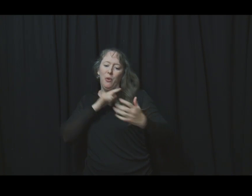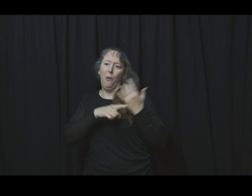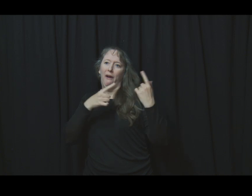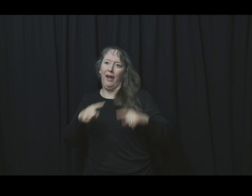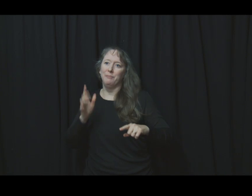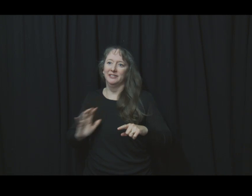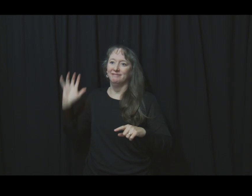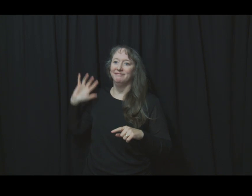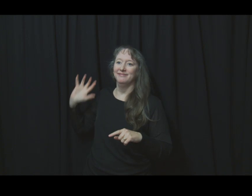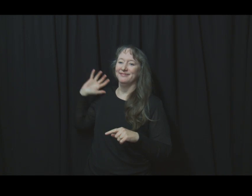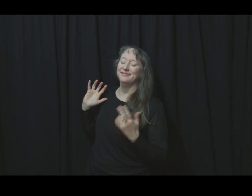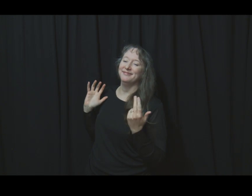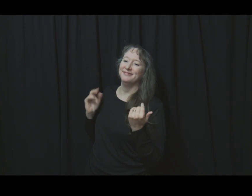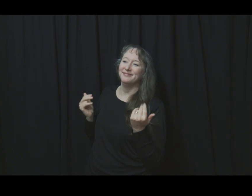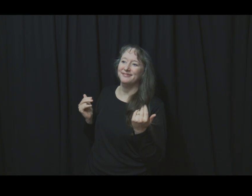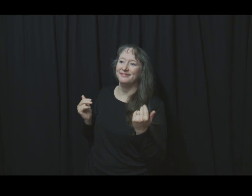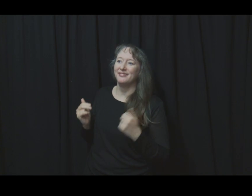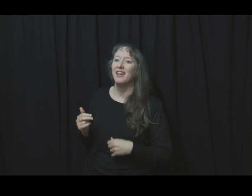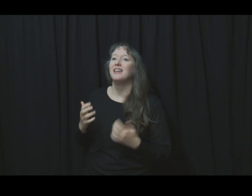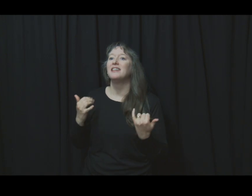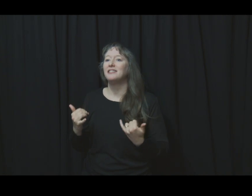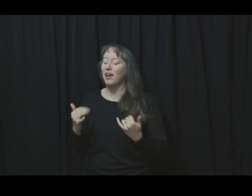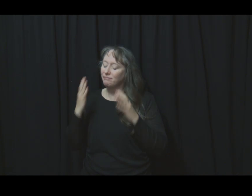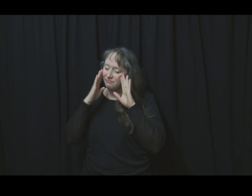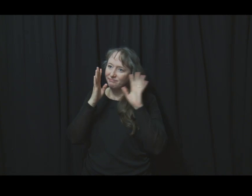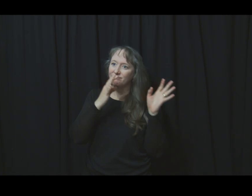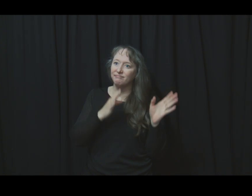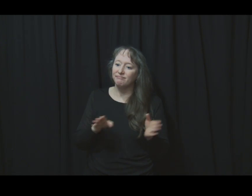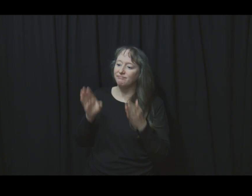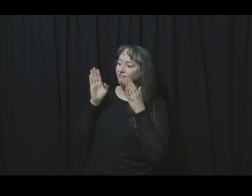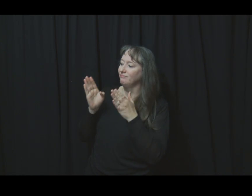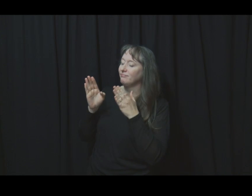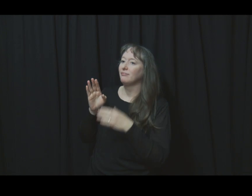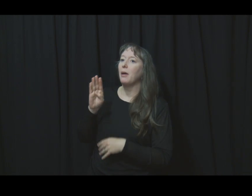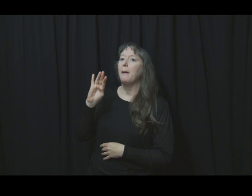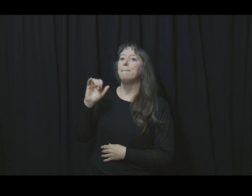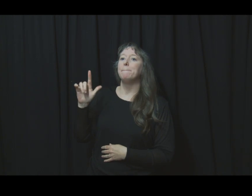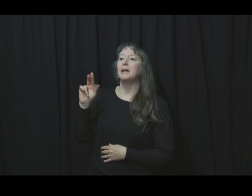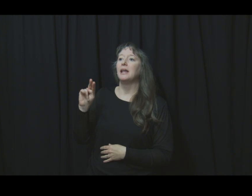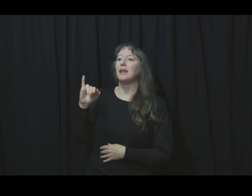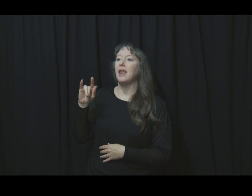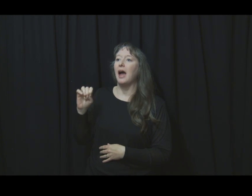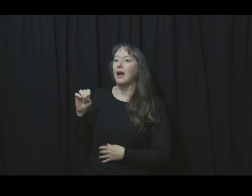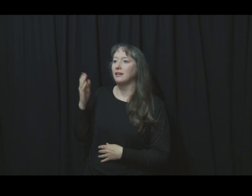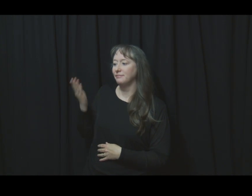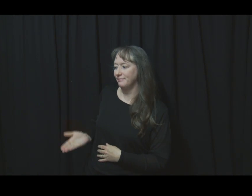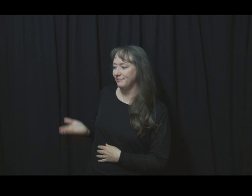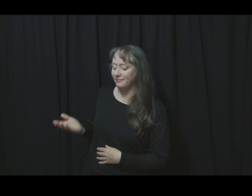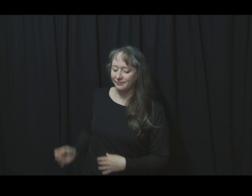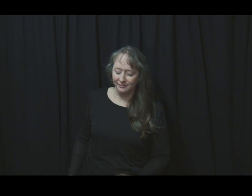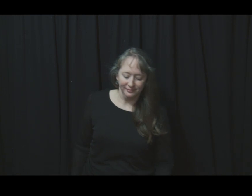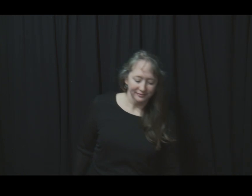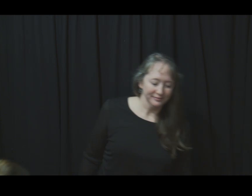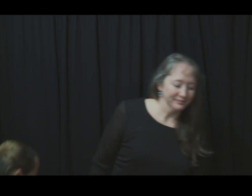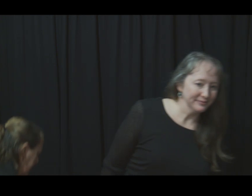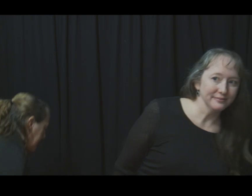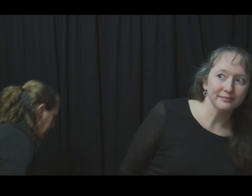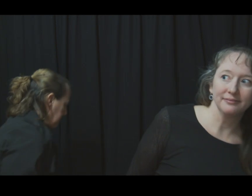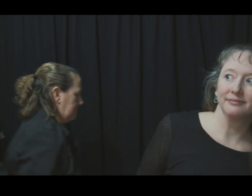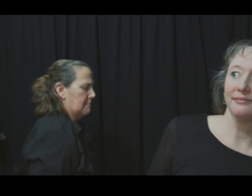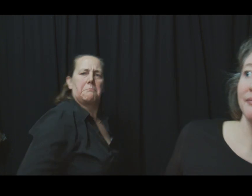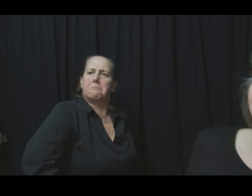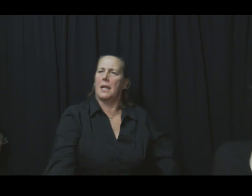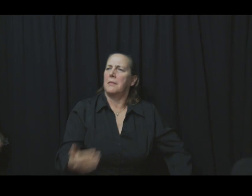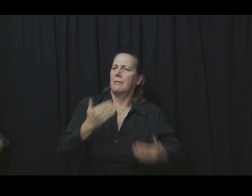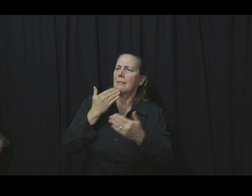Now, let's all be attentive to Mr. Nye as he gives us his 30-minute presentation. Thank you very much. And Mr. Ham, I learned something.